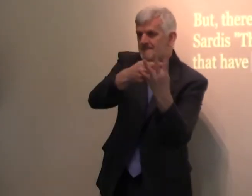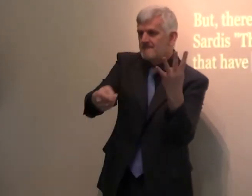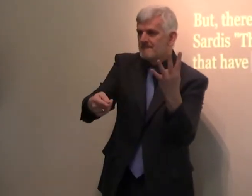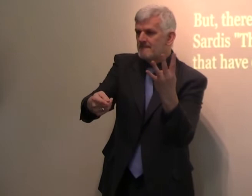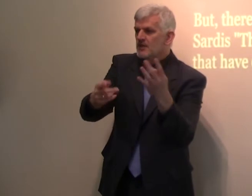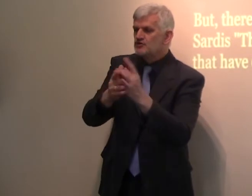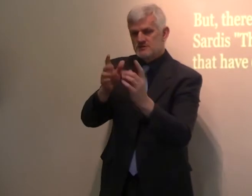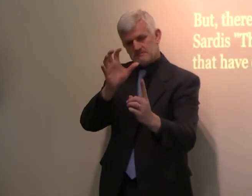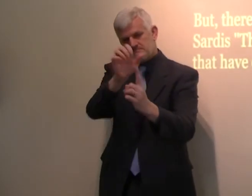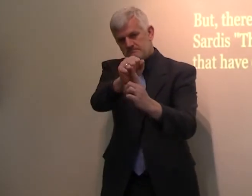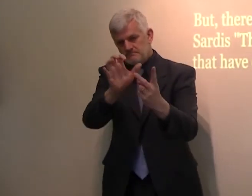So that few names,